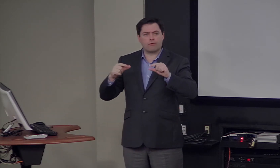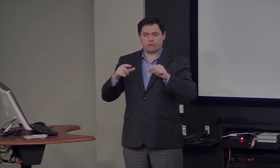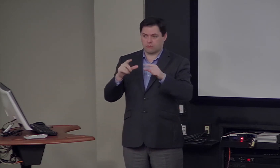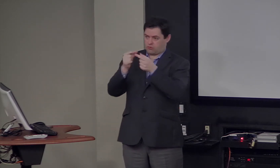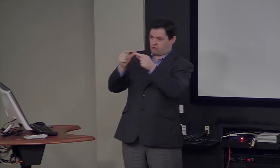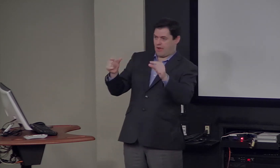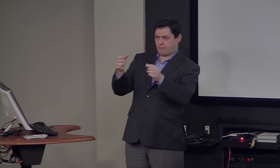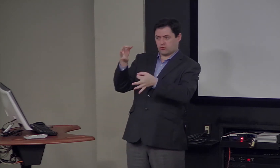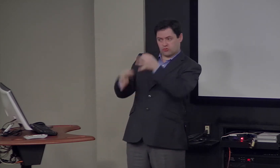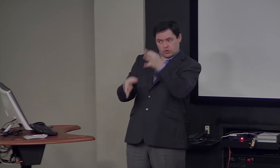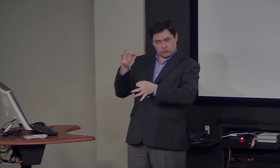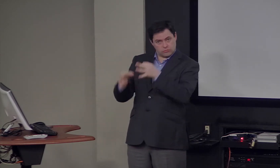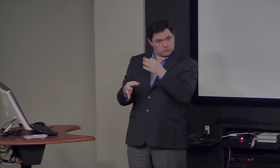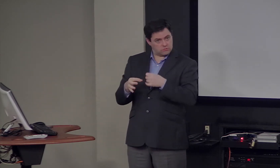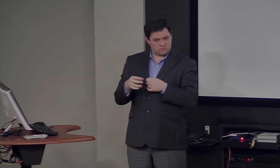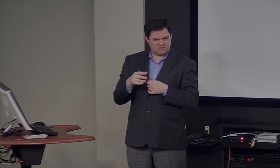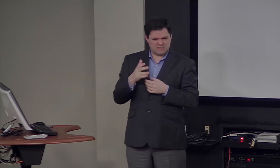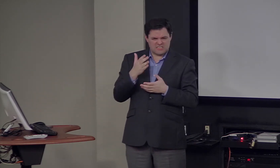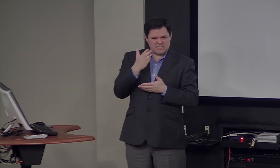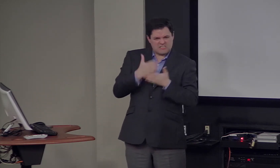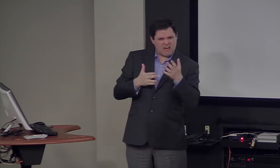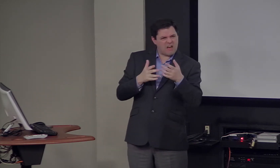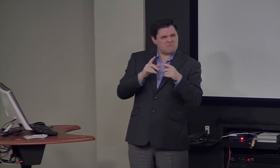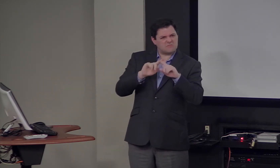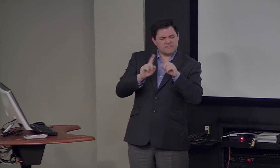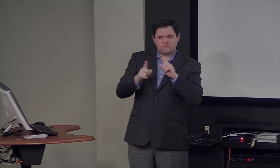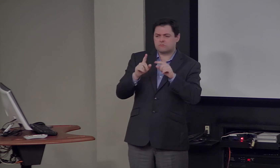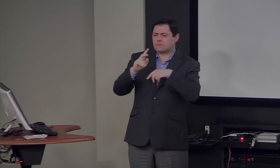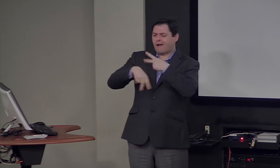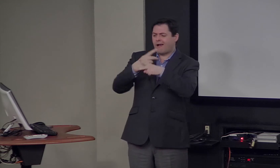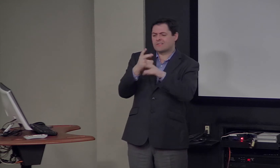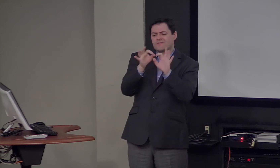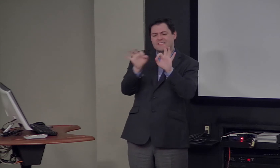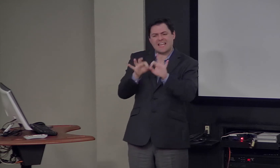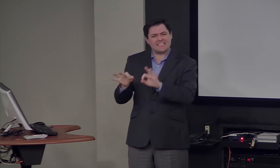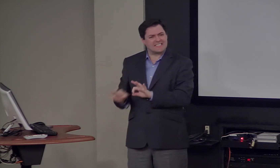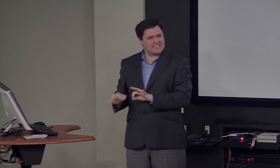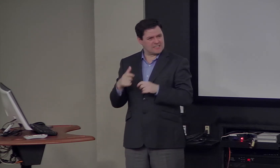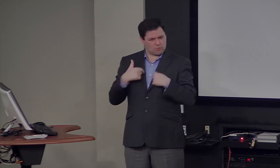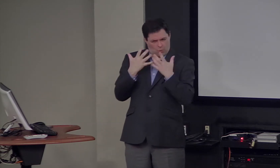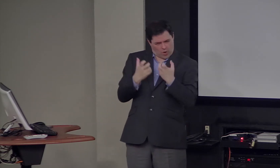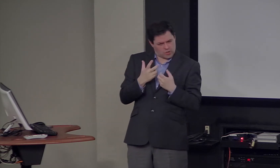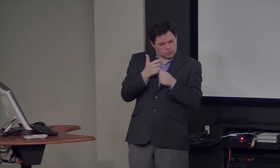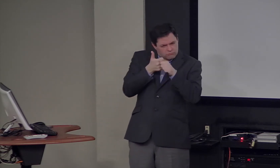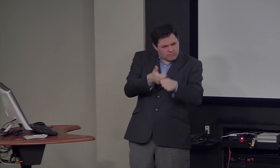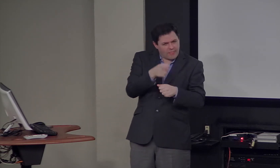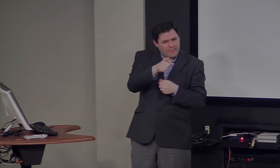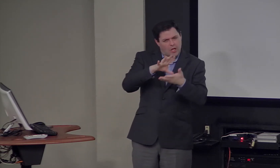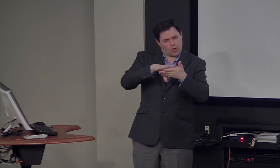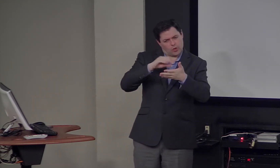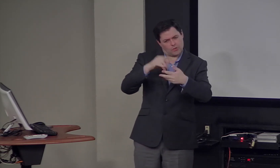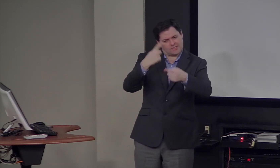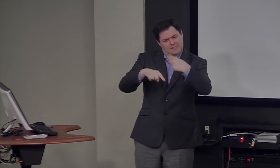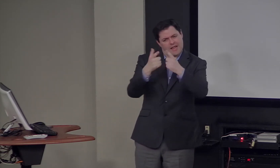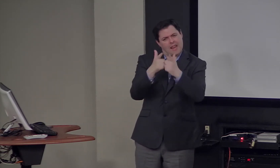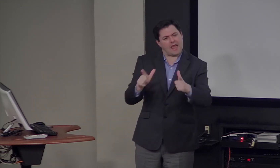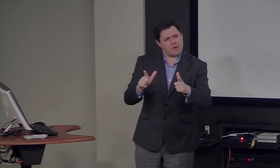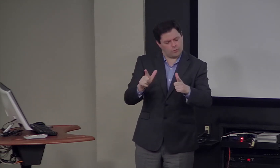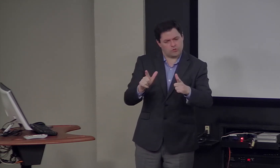and really looked at grammatical decision making, looking at different sentence formations and deciding whether or not